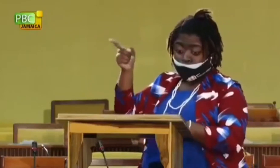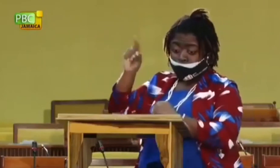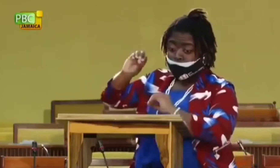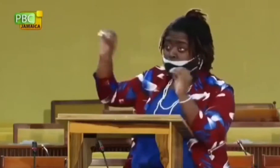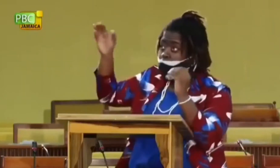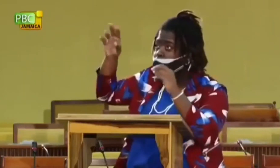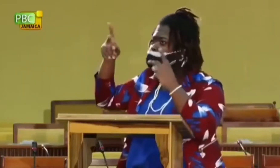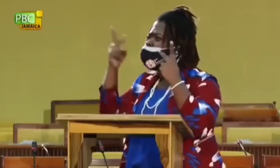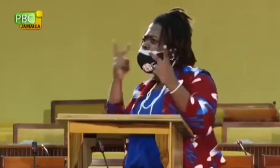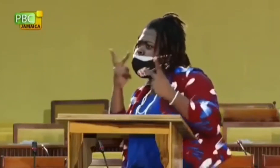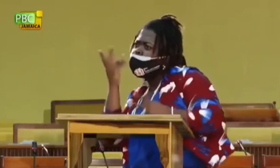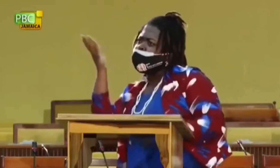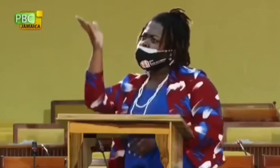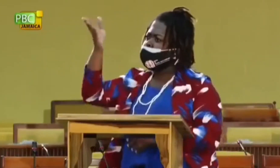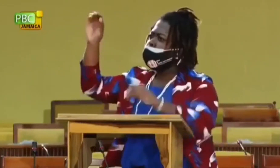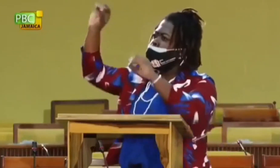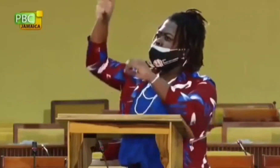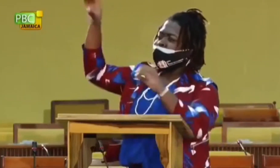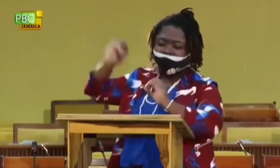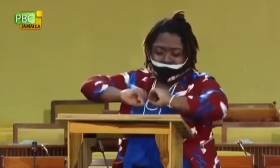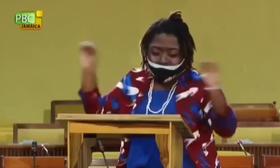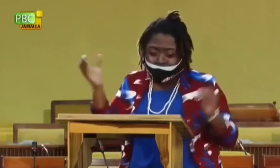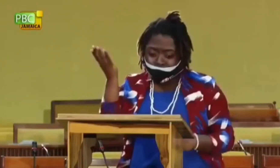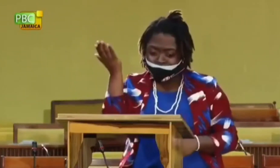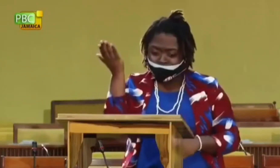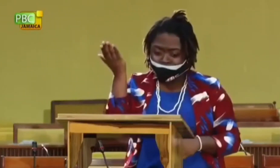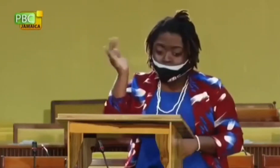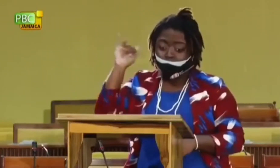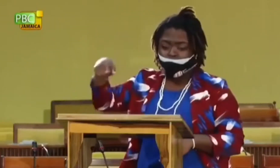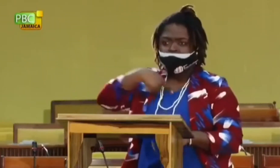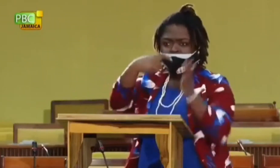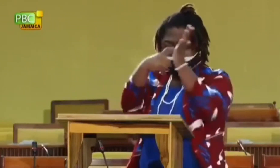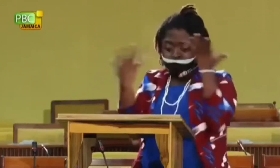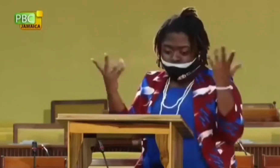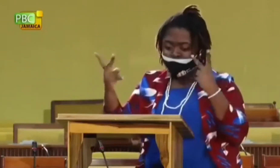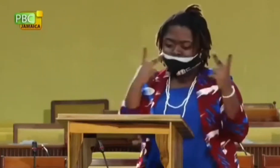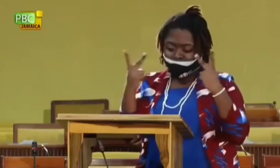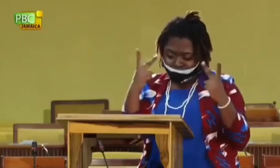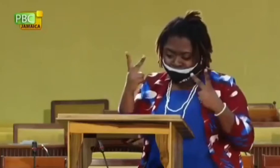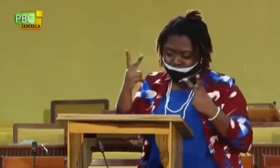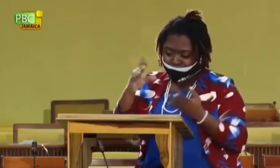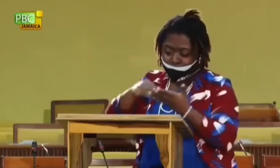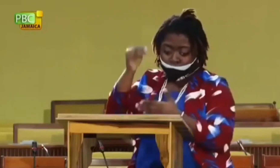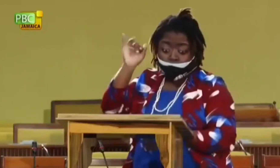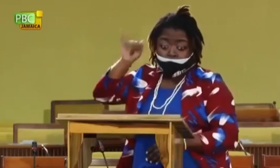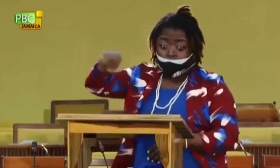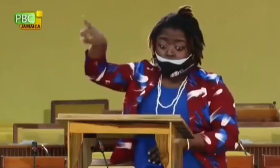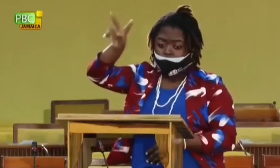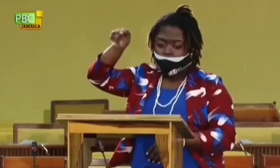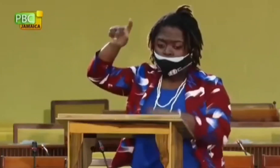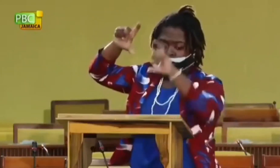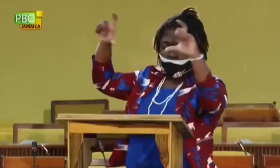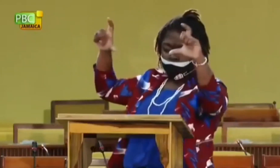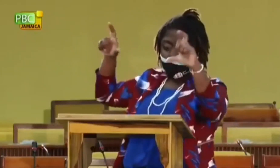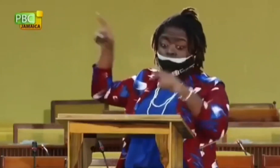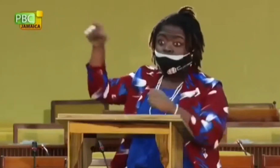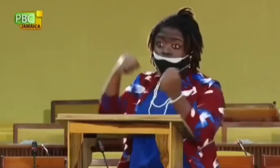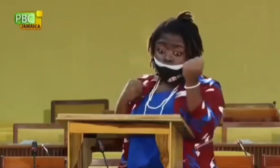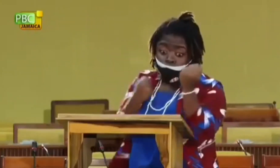during the COVID period. We are visual learners, and yet even the visual medium such